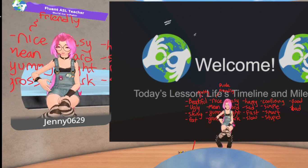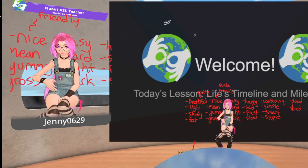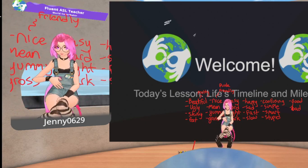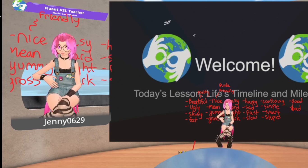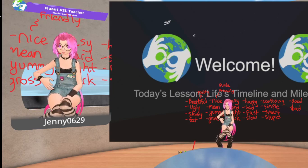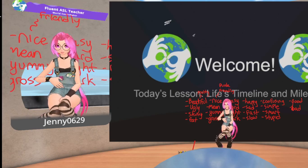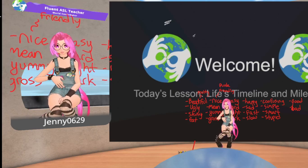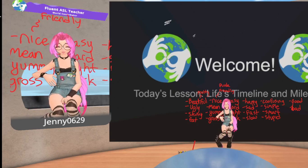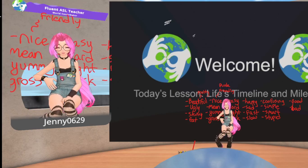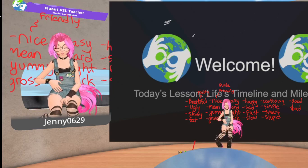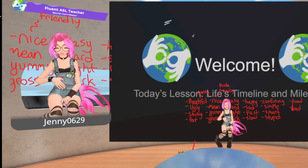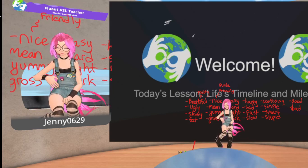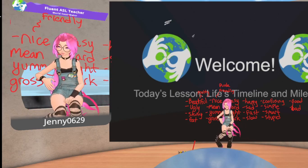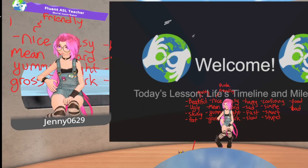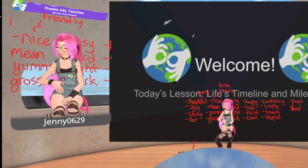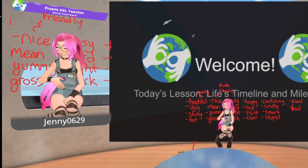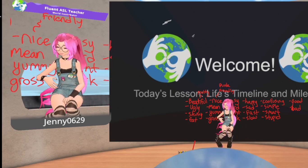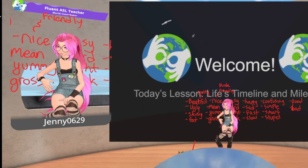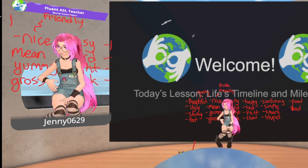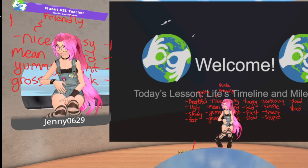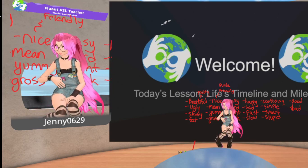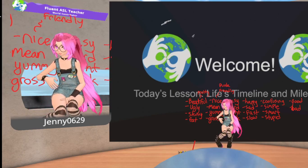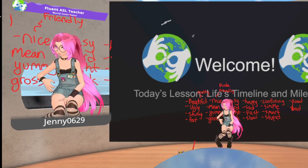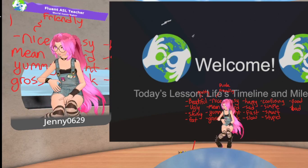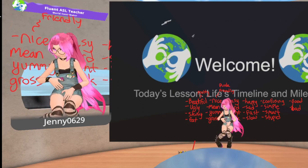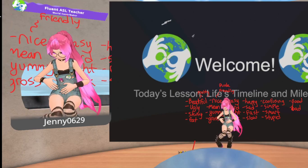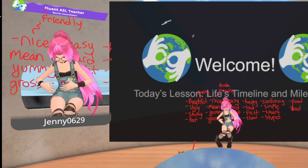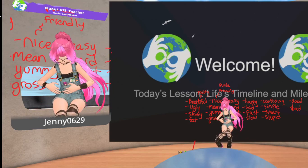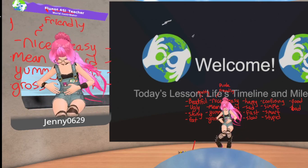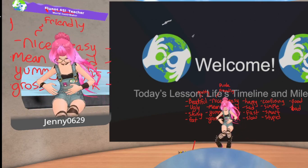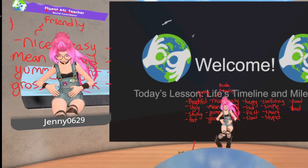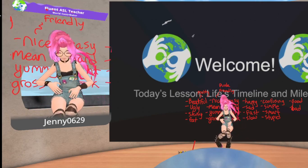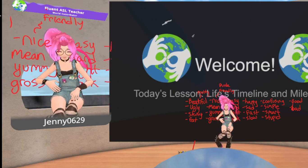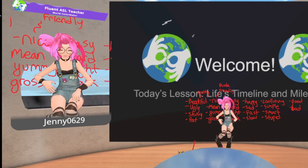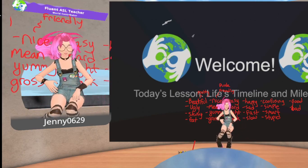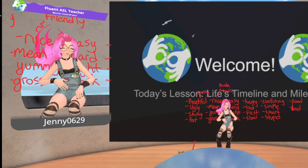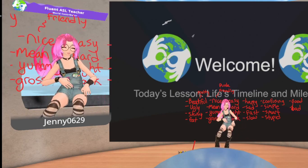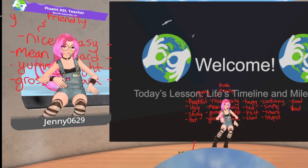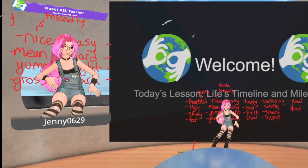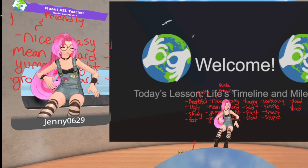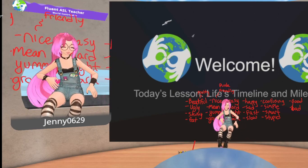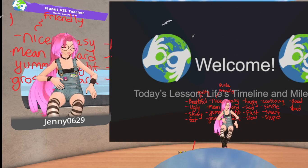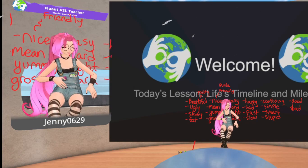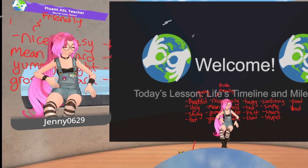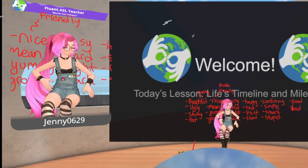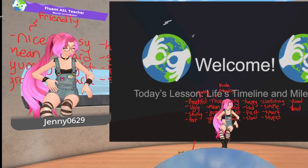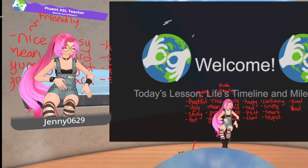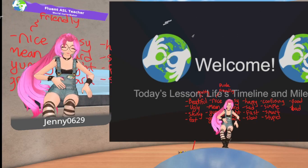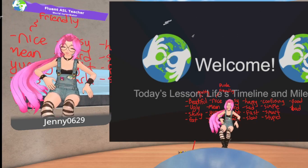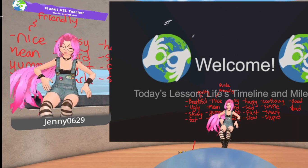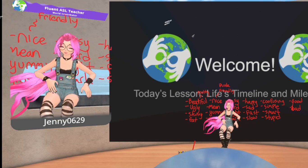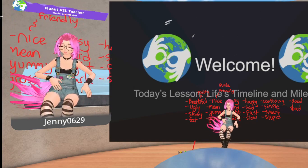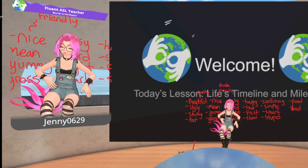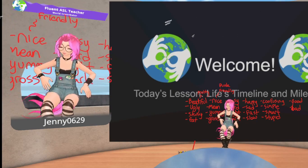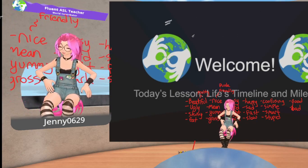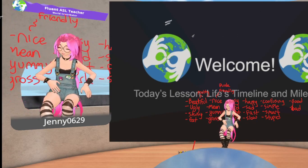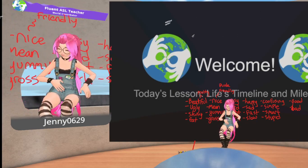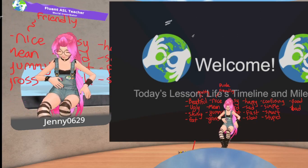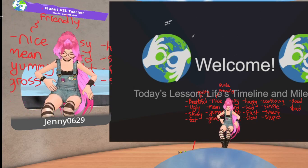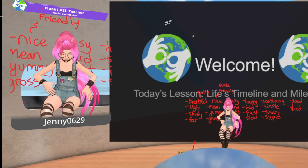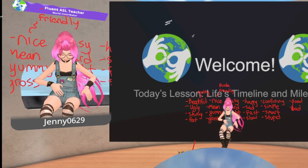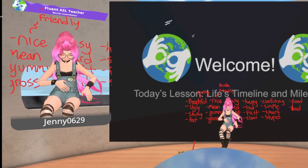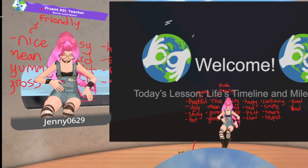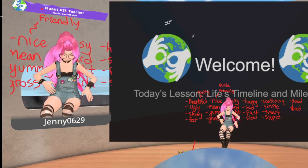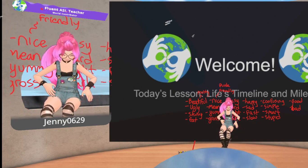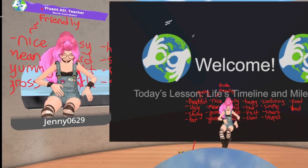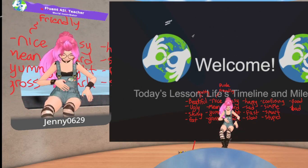Yummy. Just do a circle on your tummy. Just like, I think even